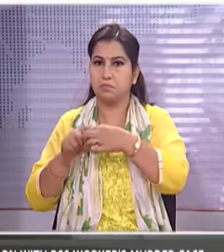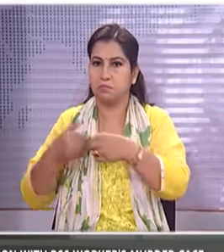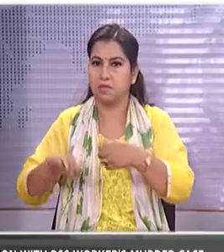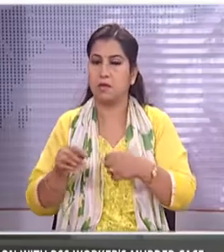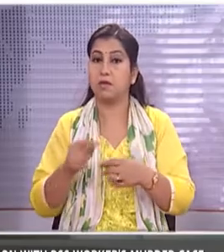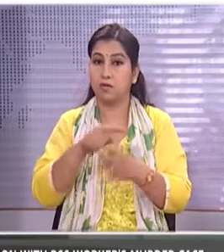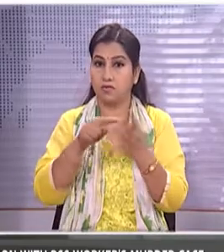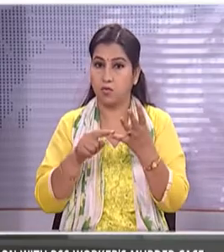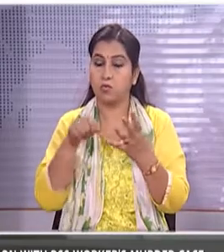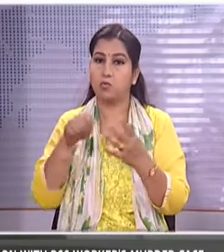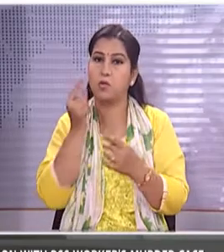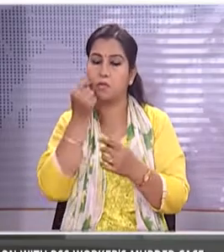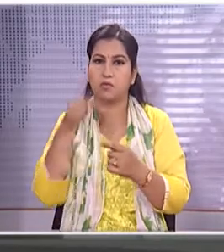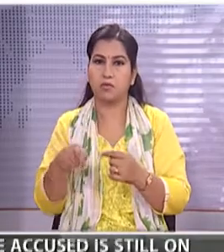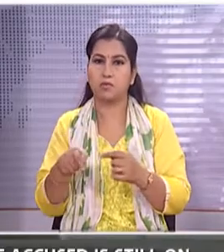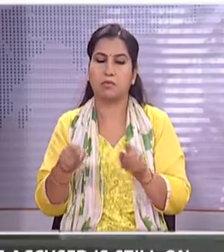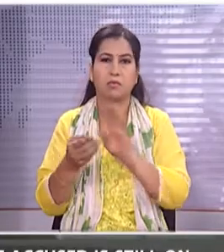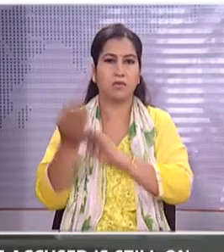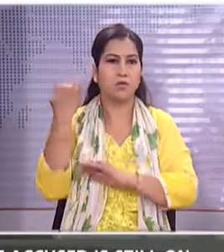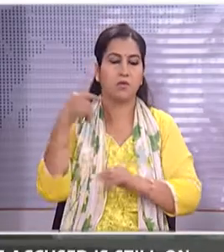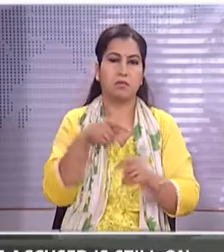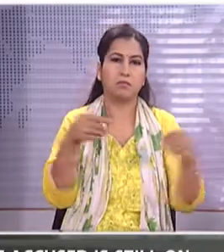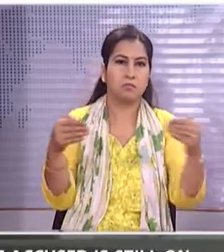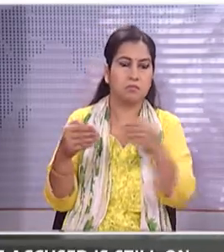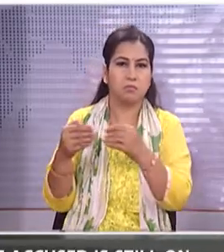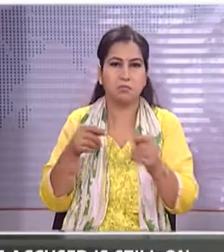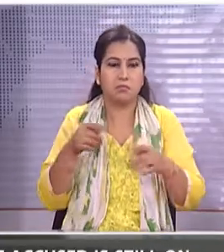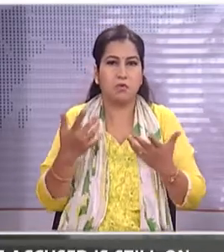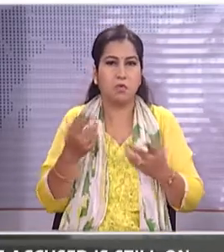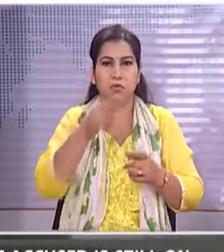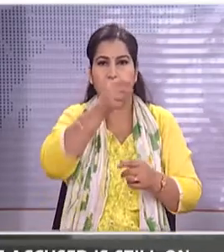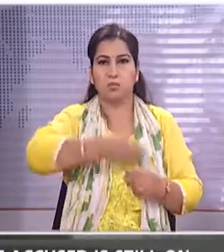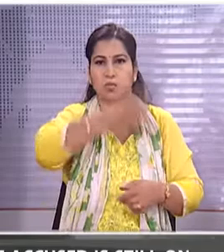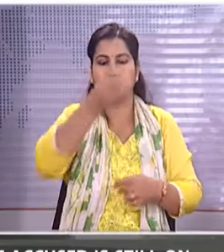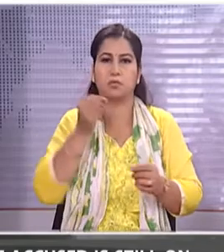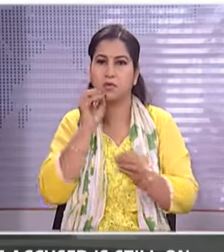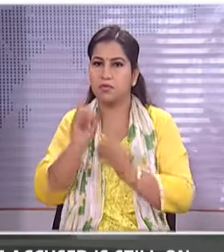said that one of the men, Mujib, had been updated others on Rudresh's movements.